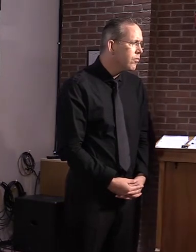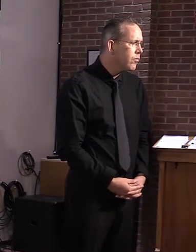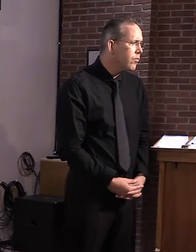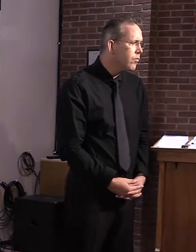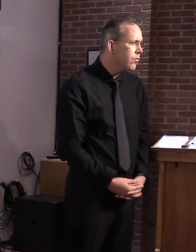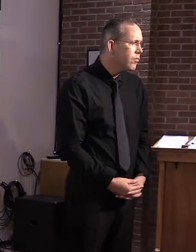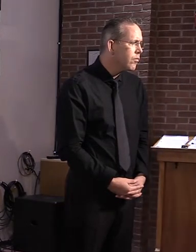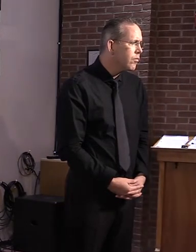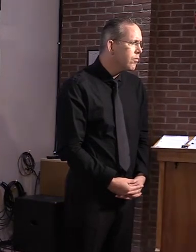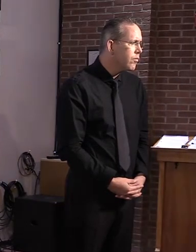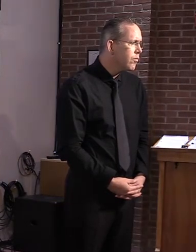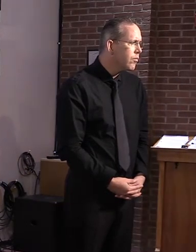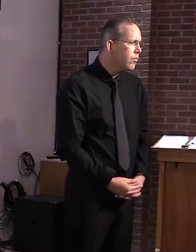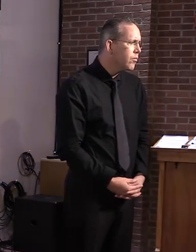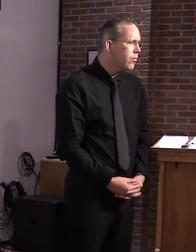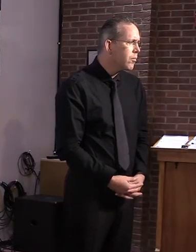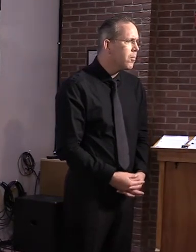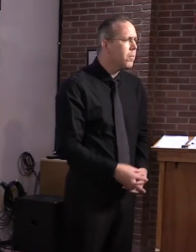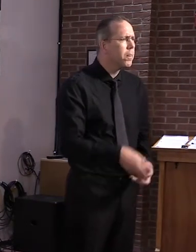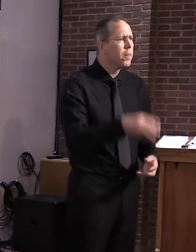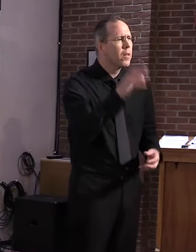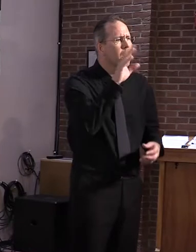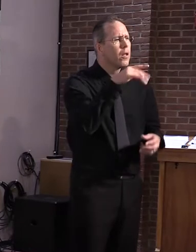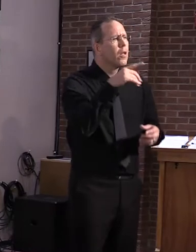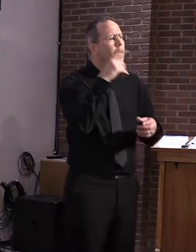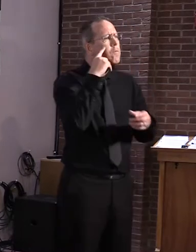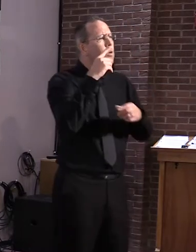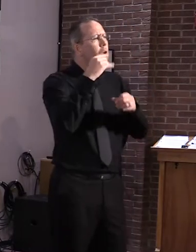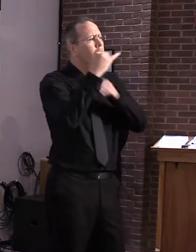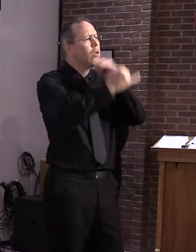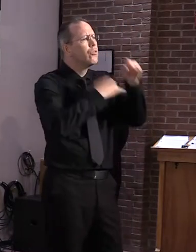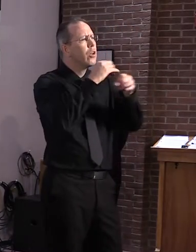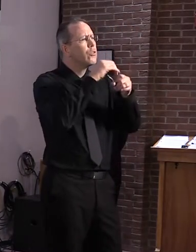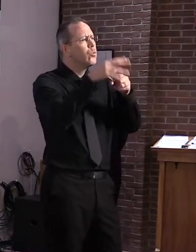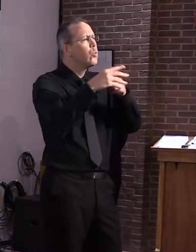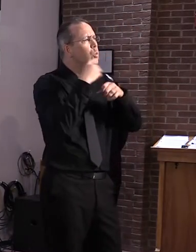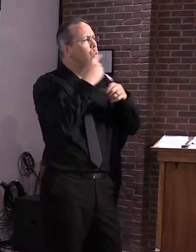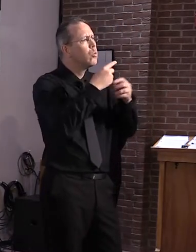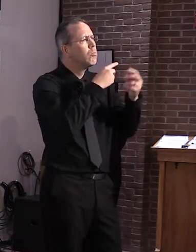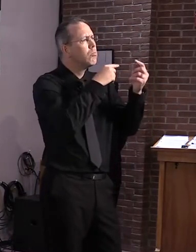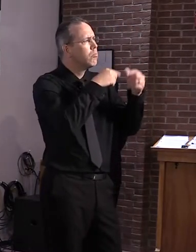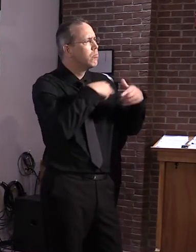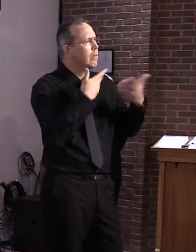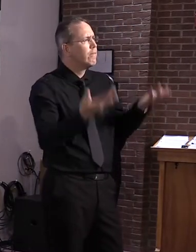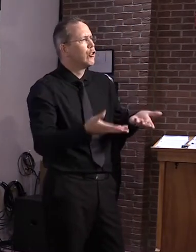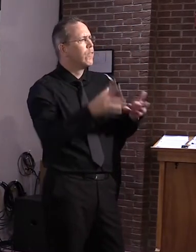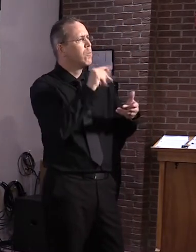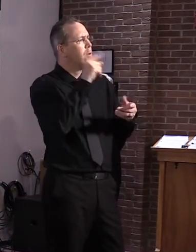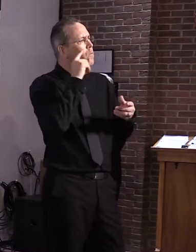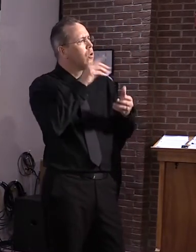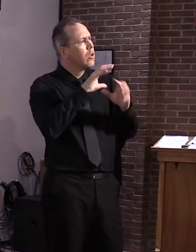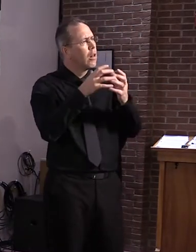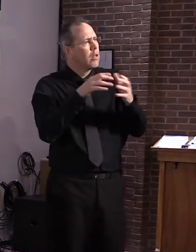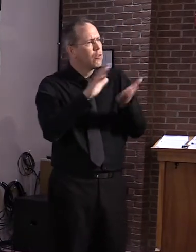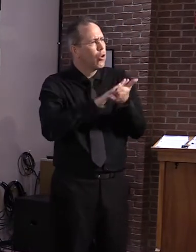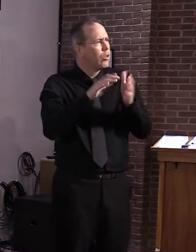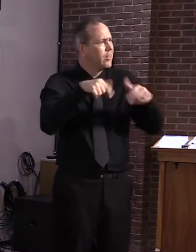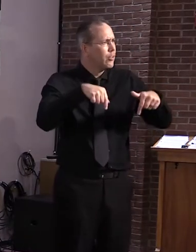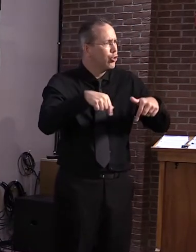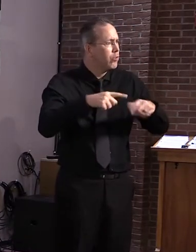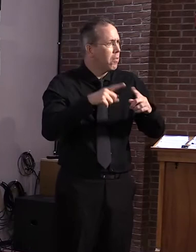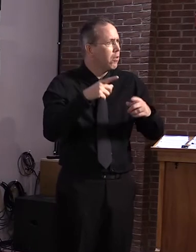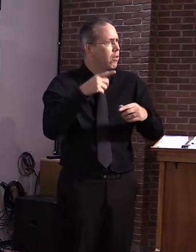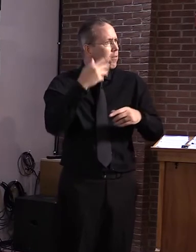on Vermont schools? It's my understanding, I read this morning that if an international student is